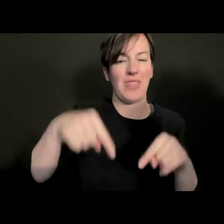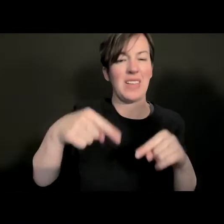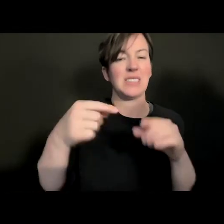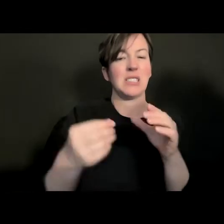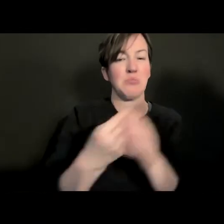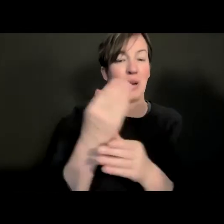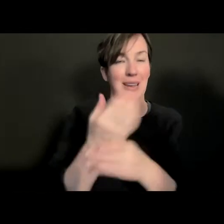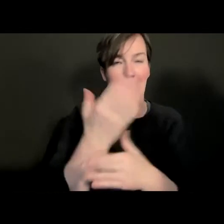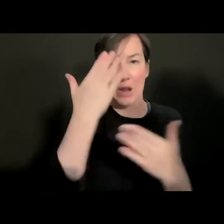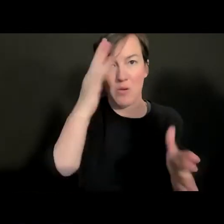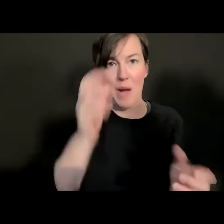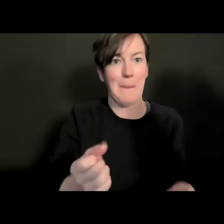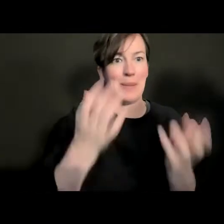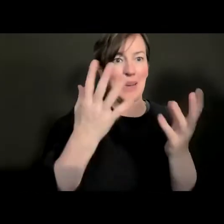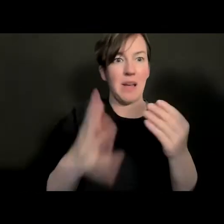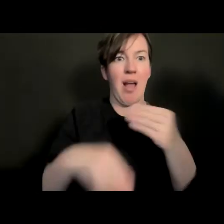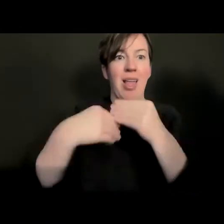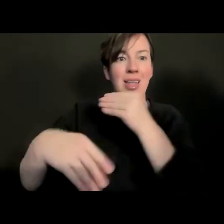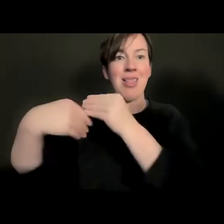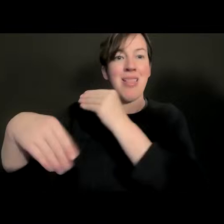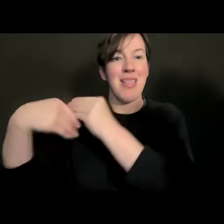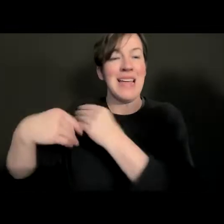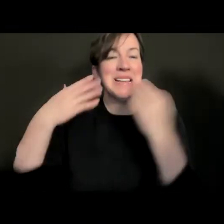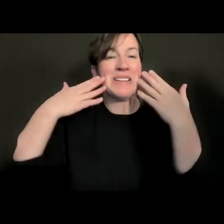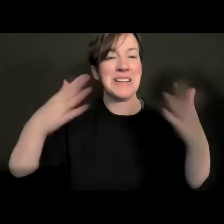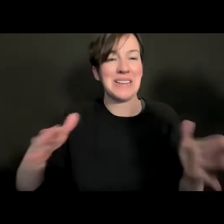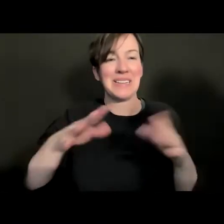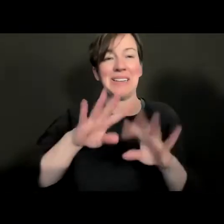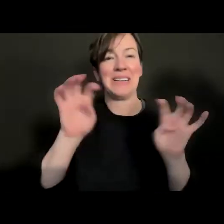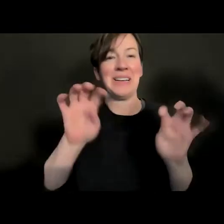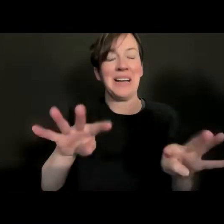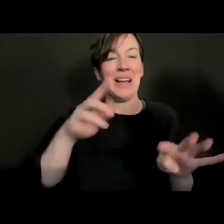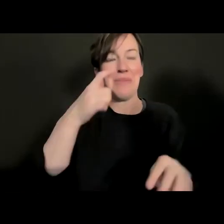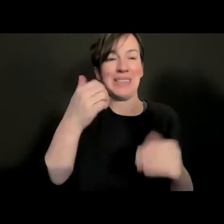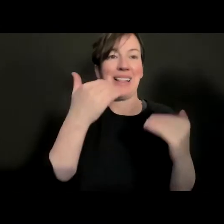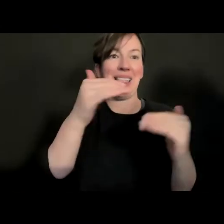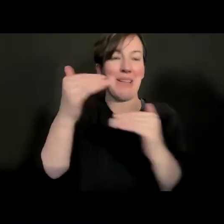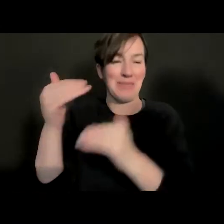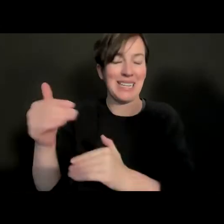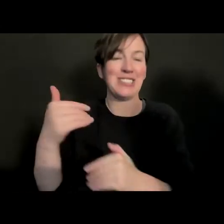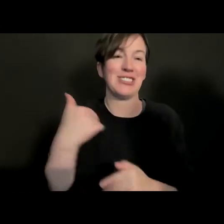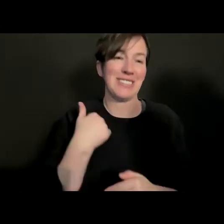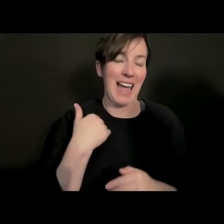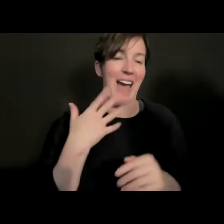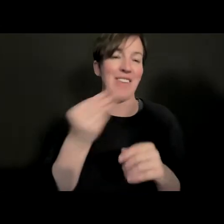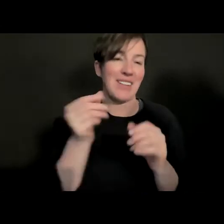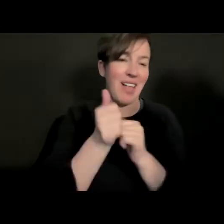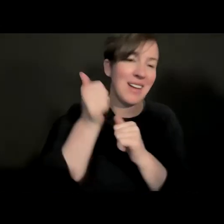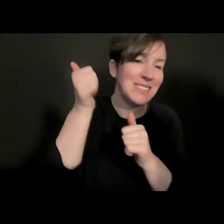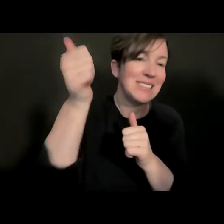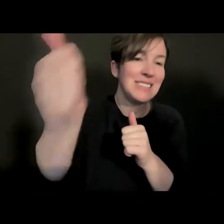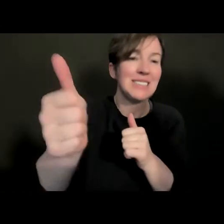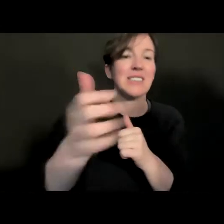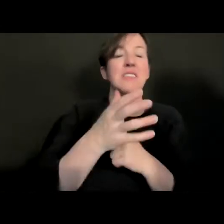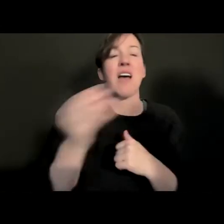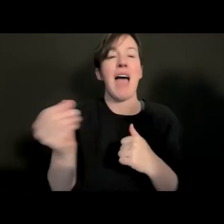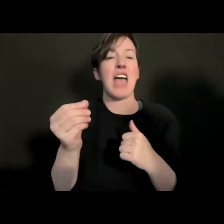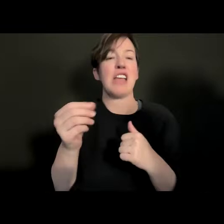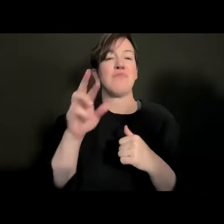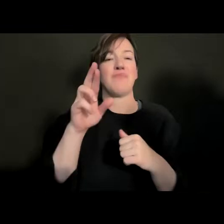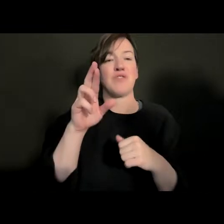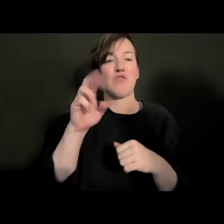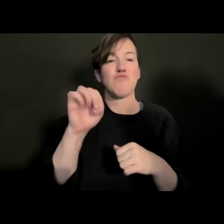know how many more teams we can have join because it's field limitations and just distance and